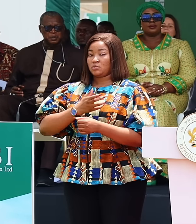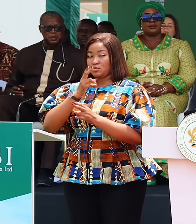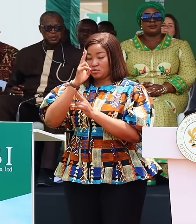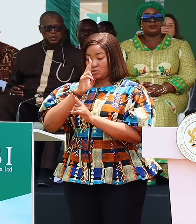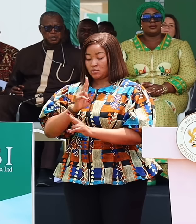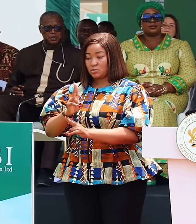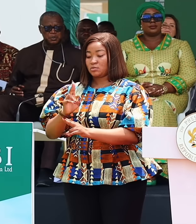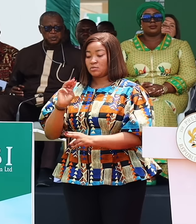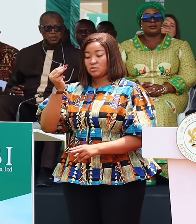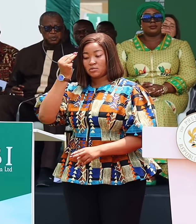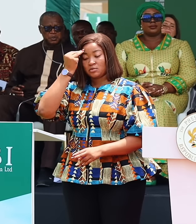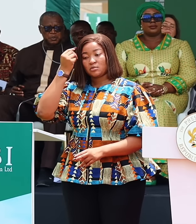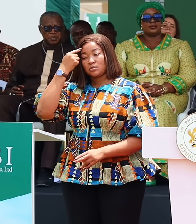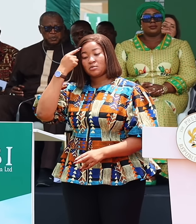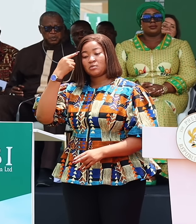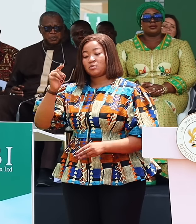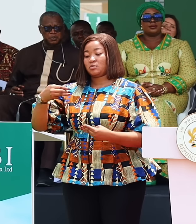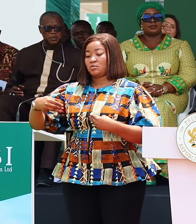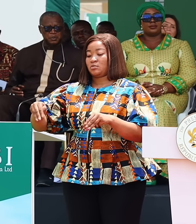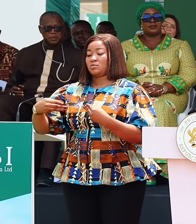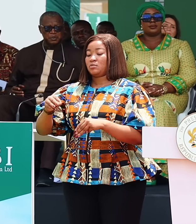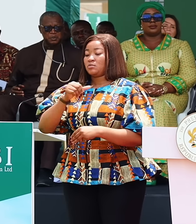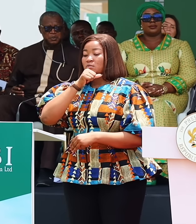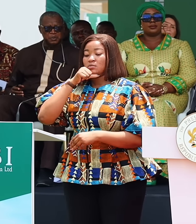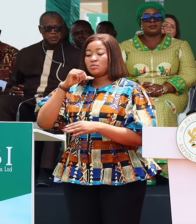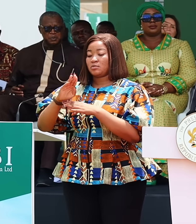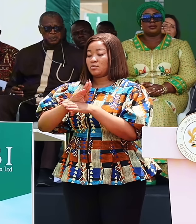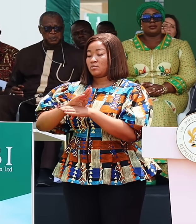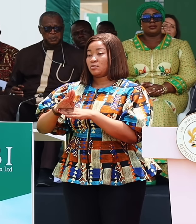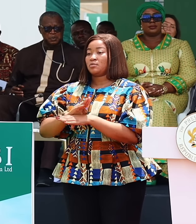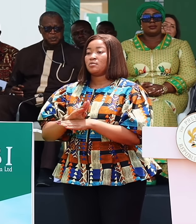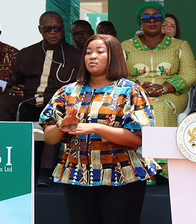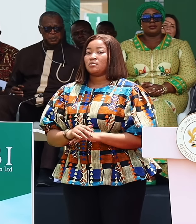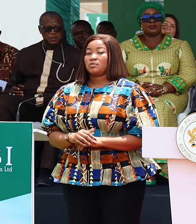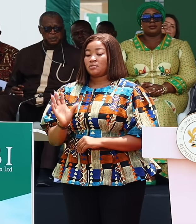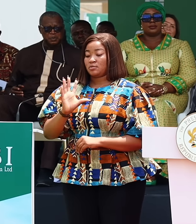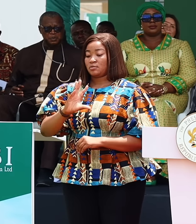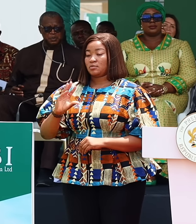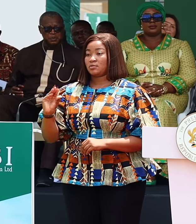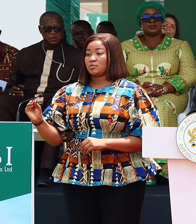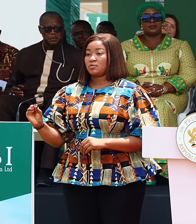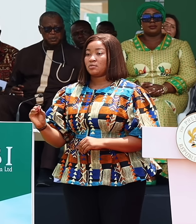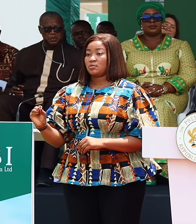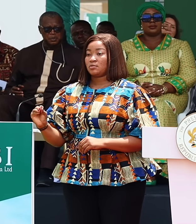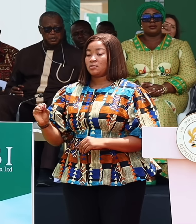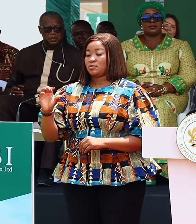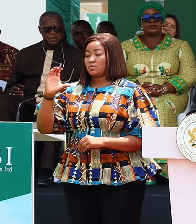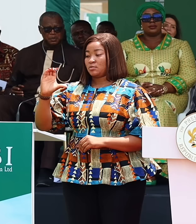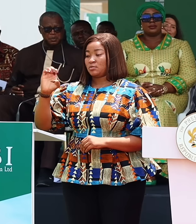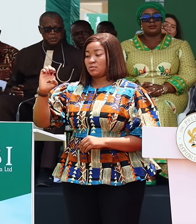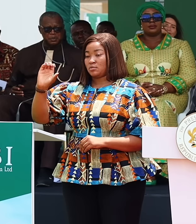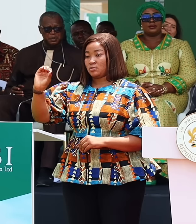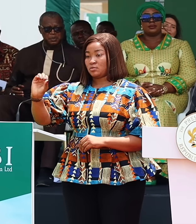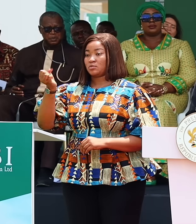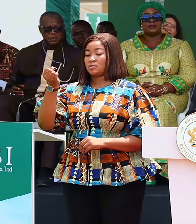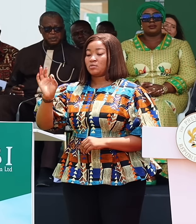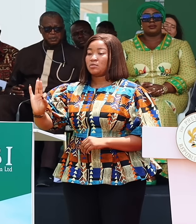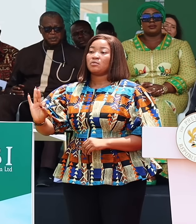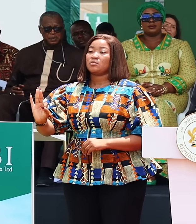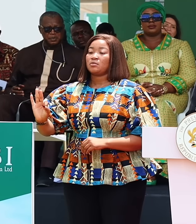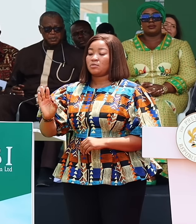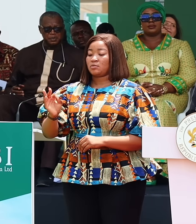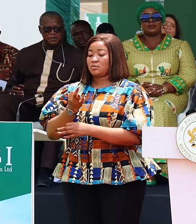for Trade, Agribusiness and Industry, and the CEO of